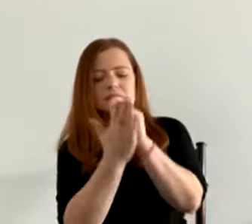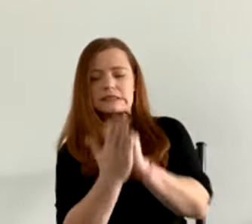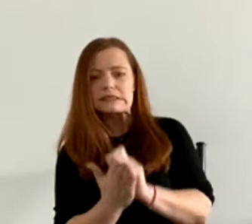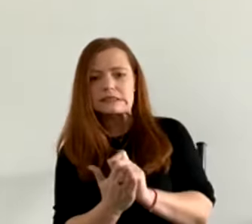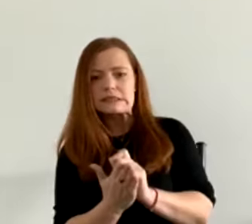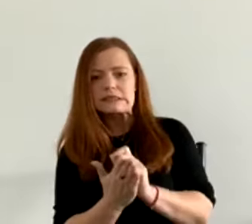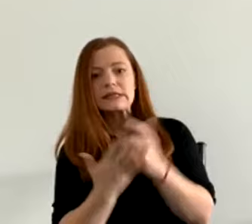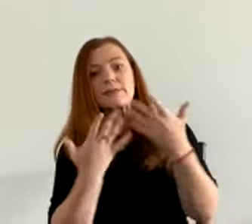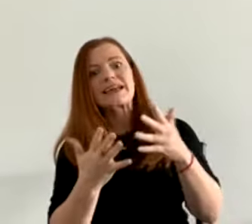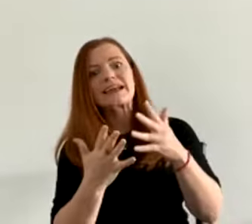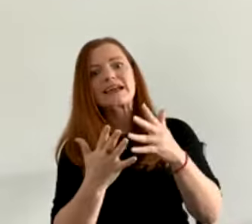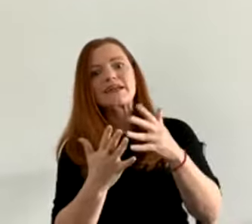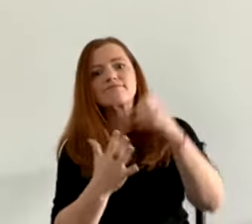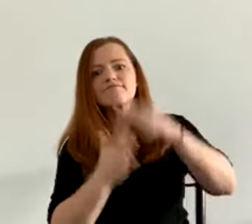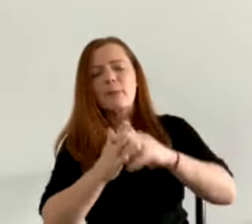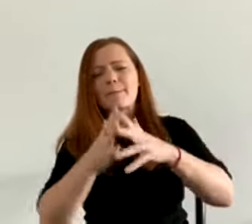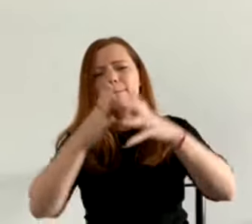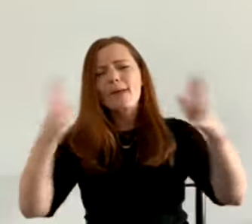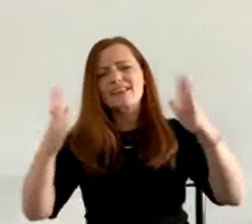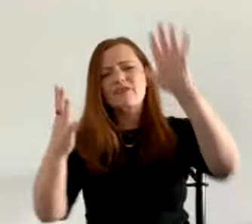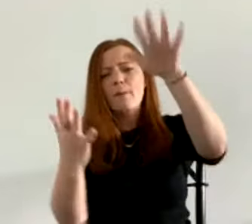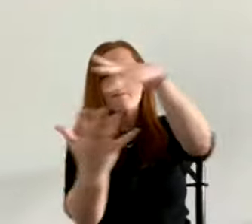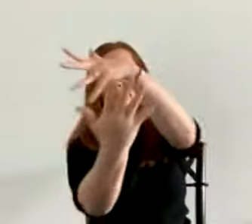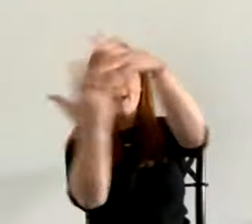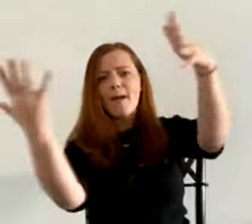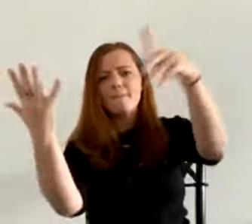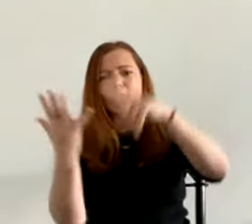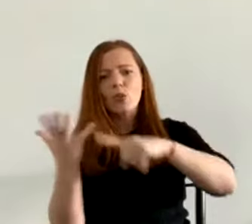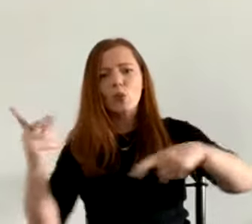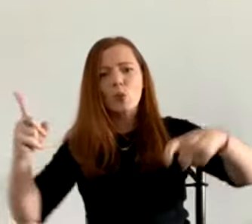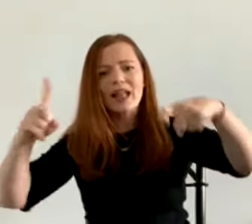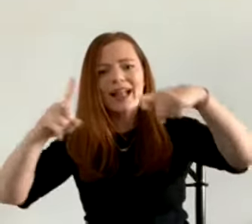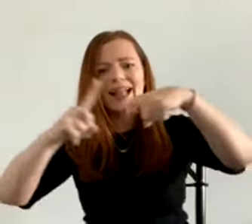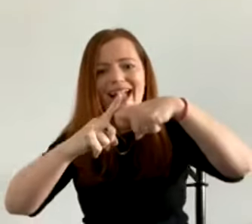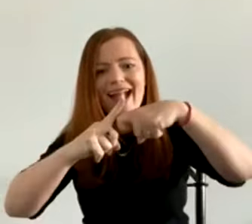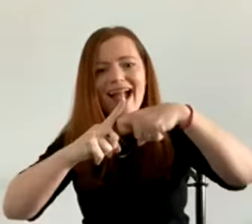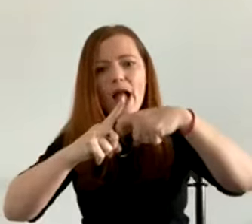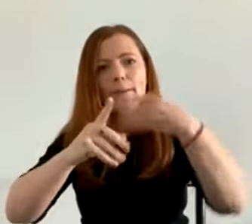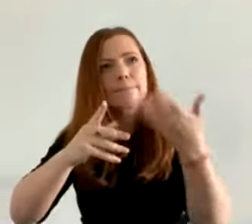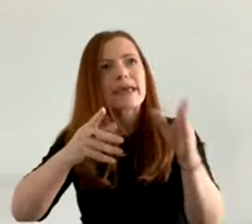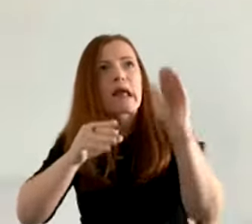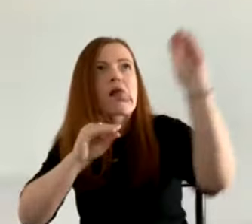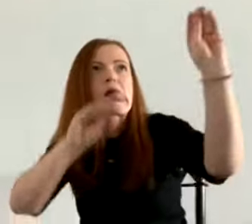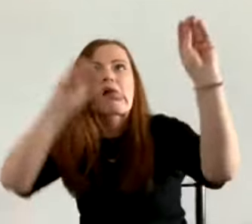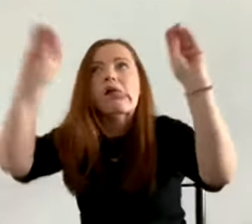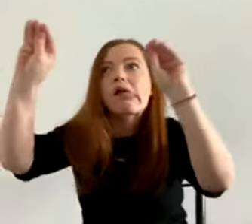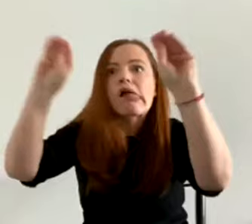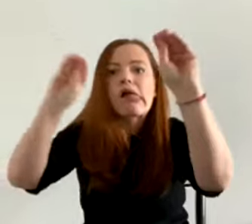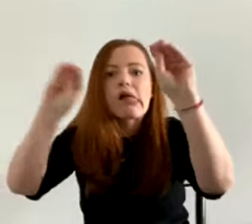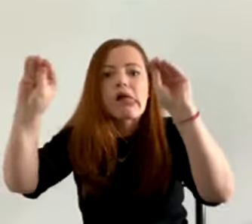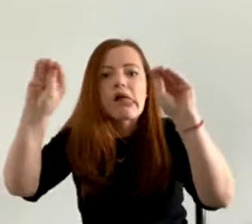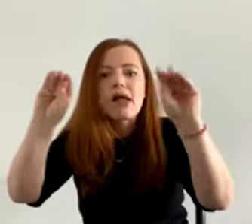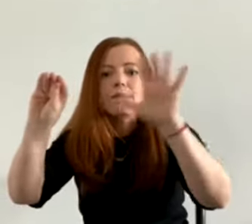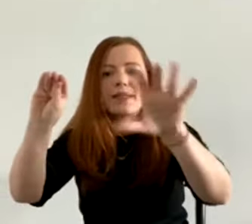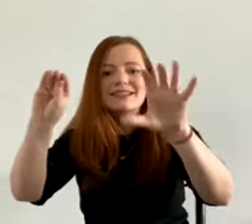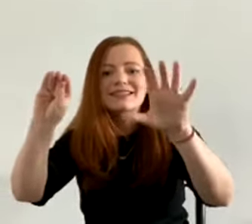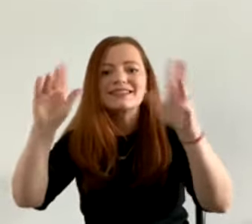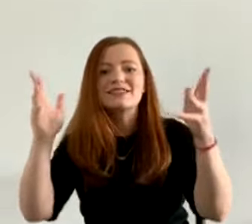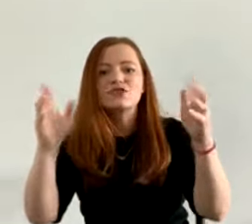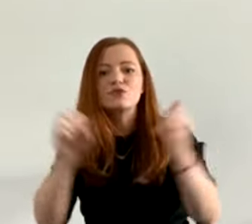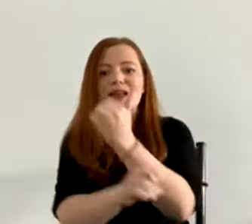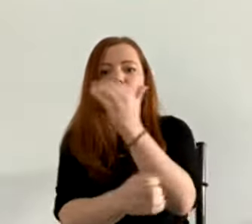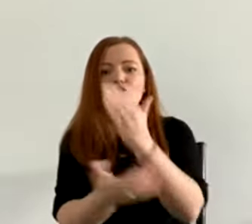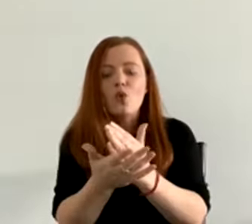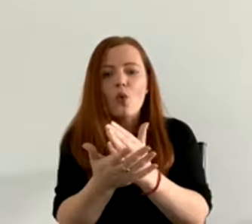the UK and have been pinning little post-it notes on different places across the country just to make sure I don't say day